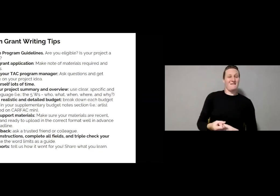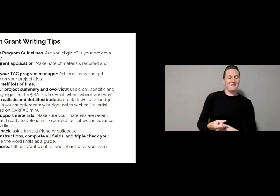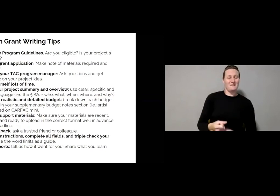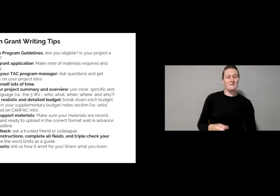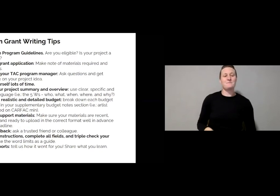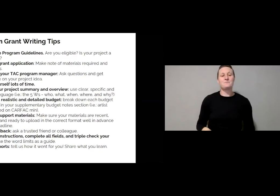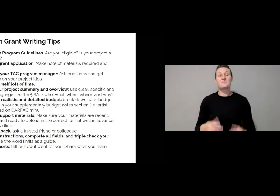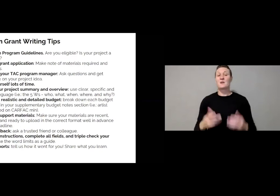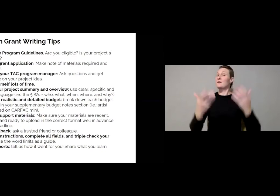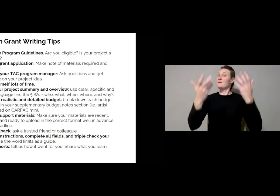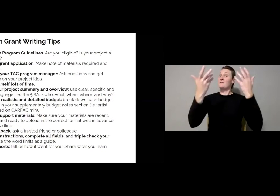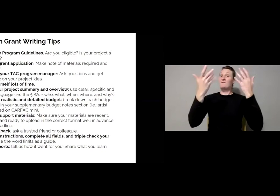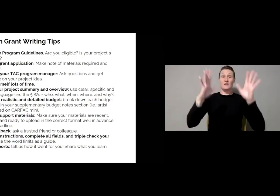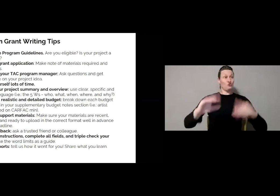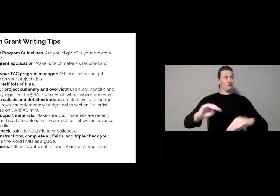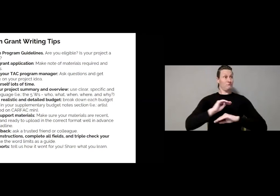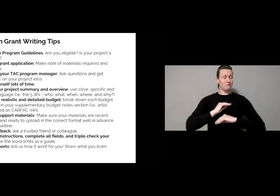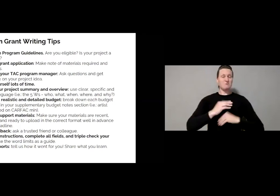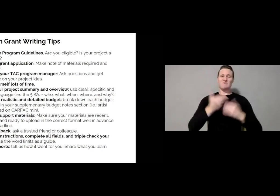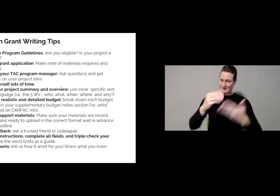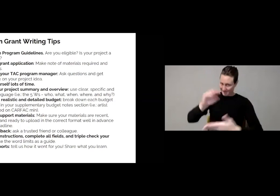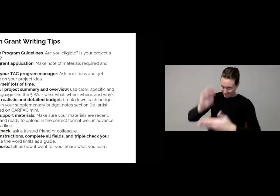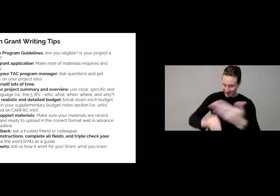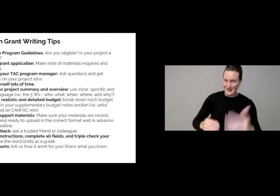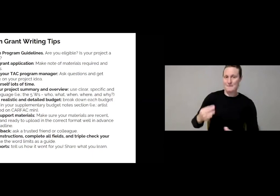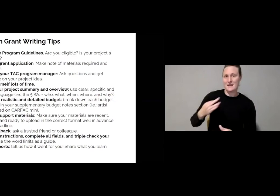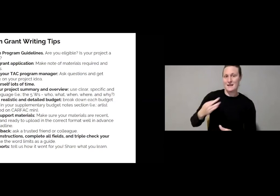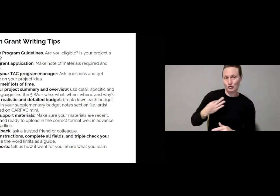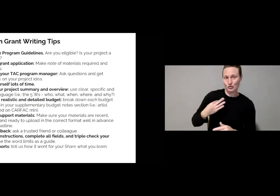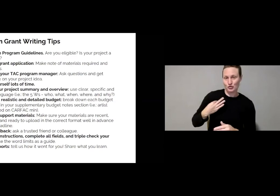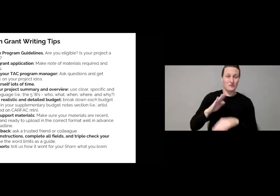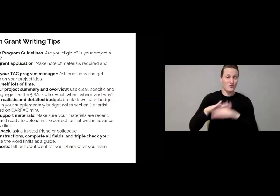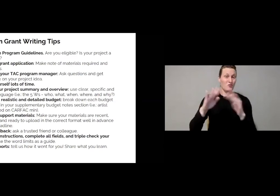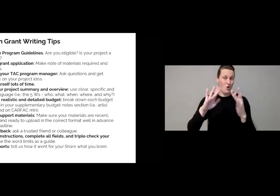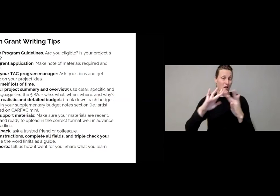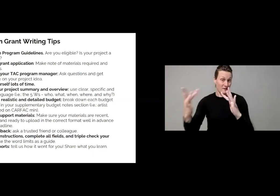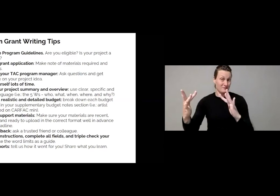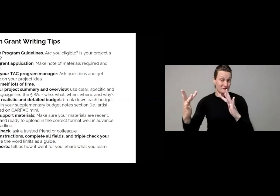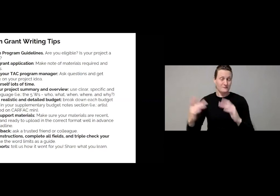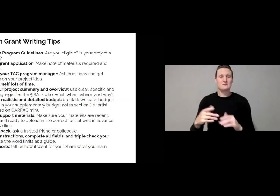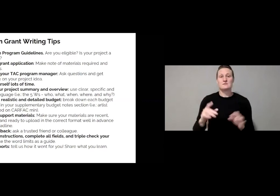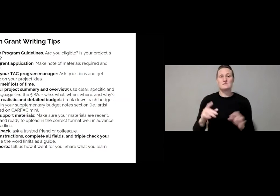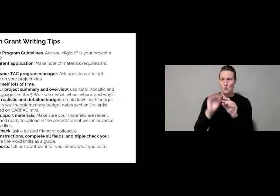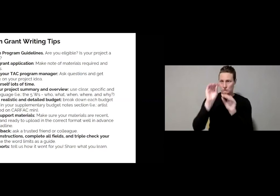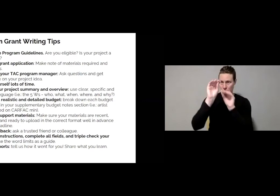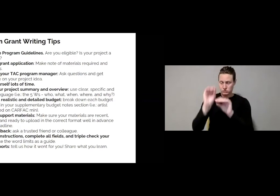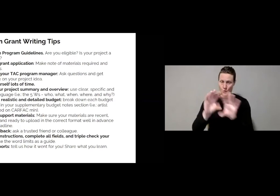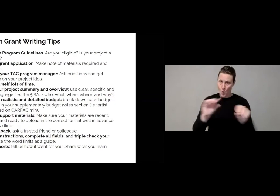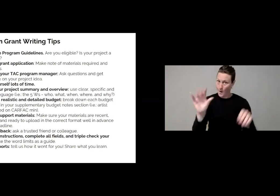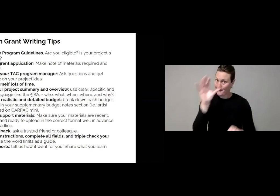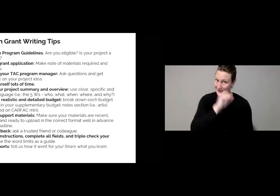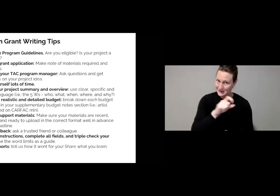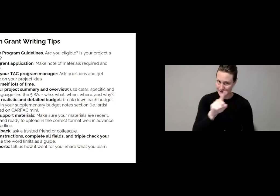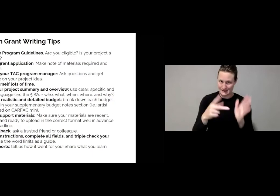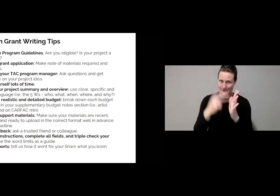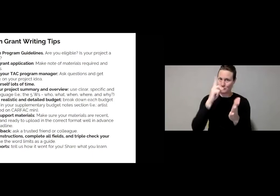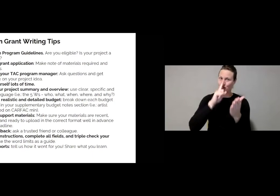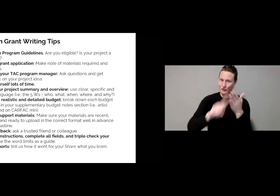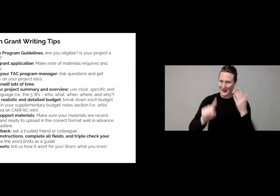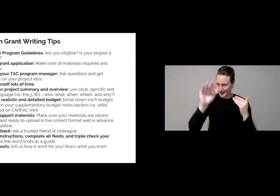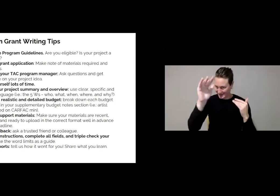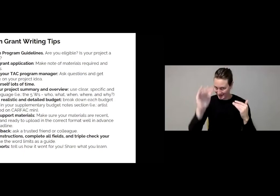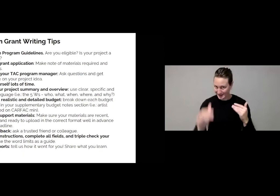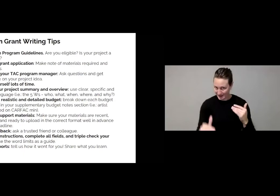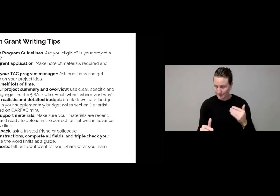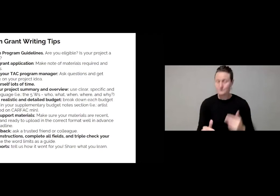the instructions, complete all the fields, make sure you haven't missed anything. And if you're not totally sure how much detail to